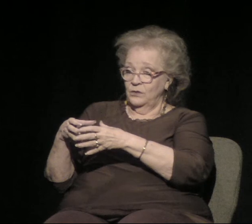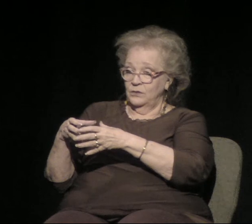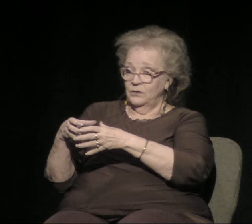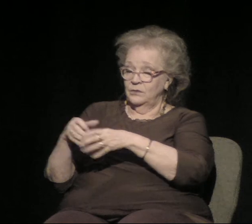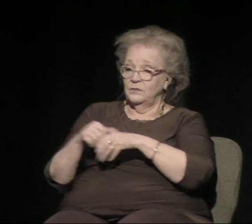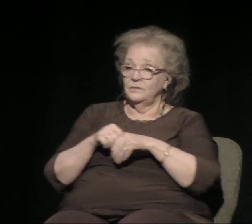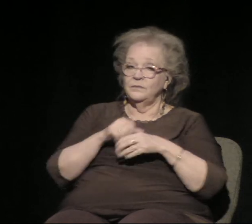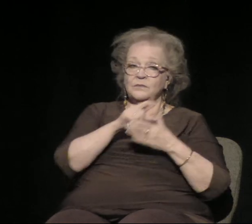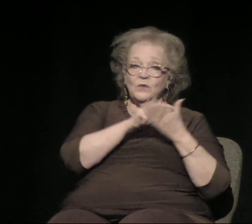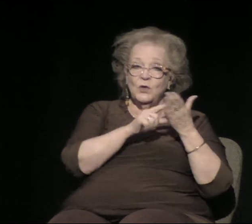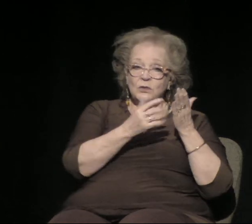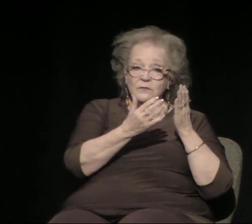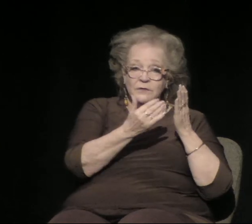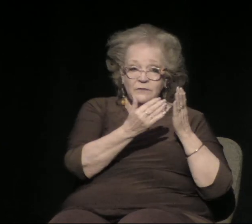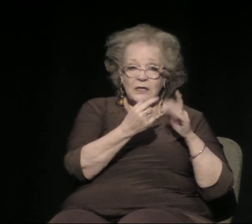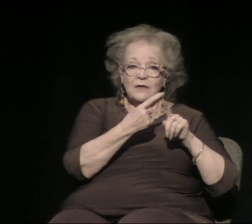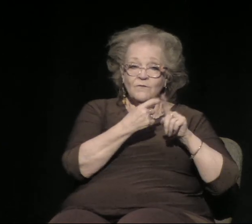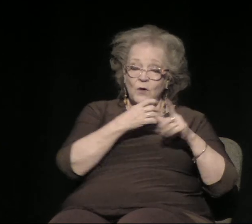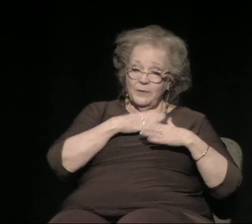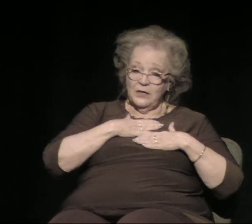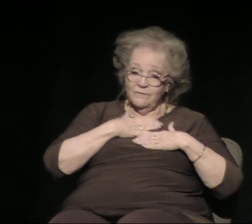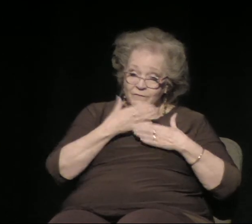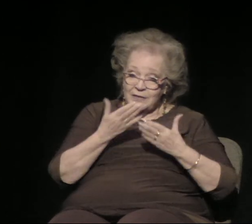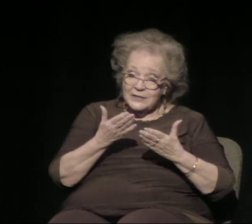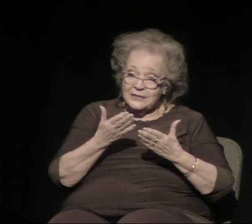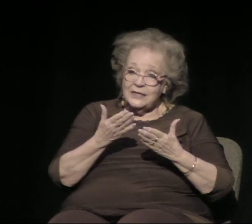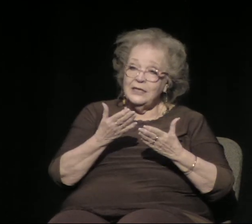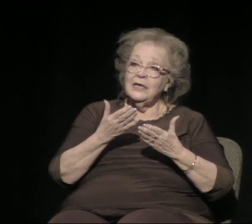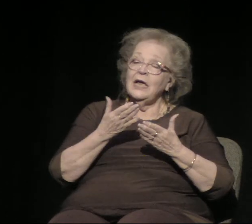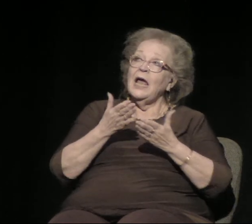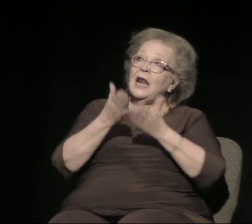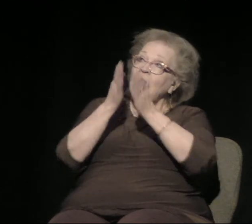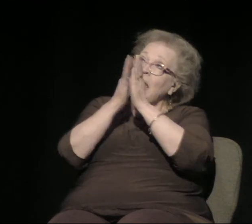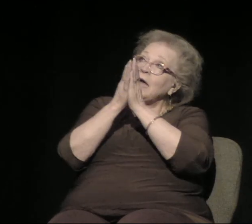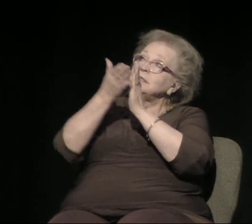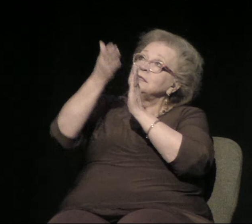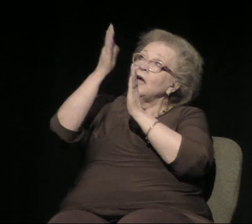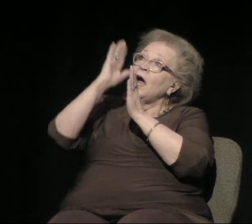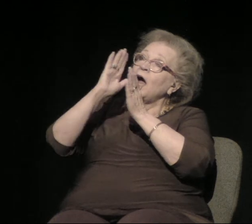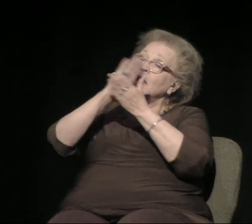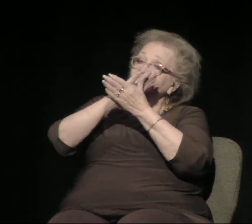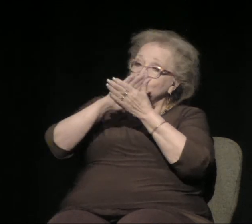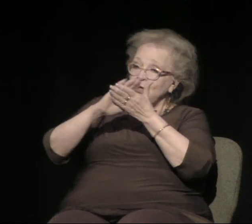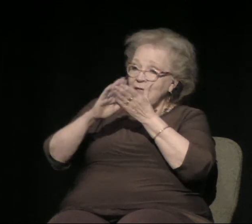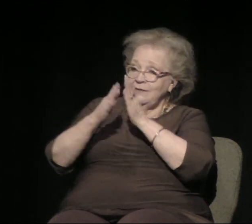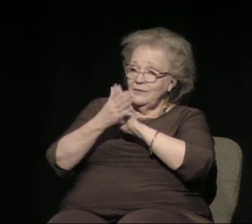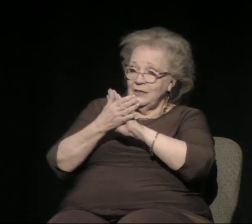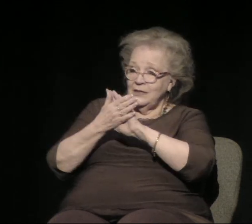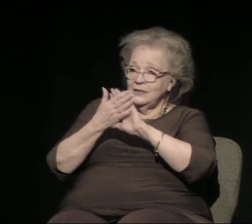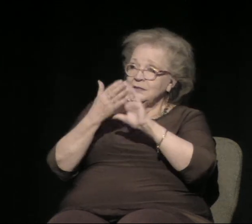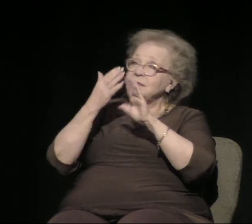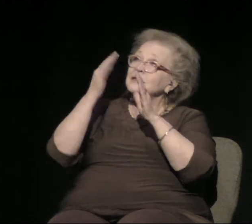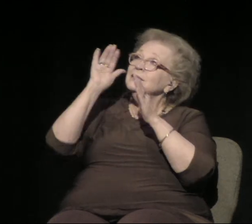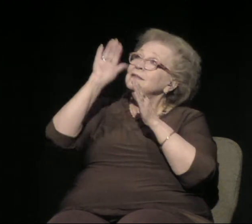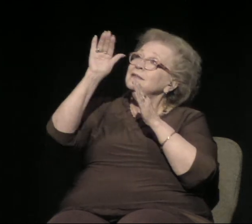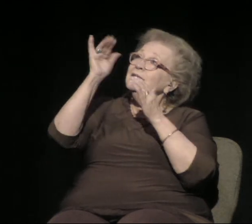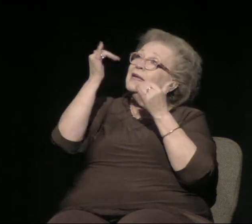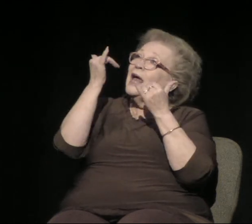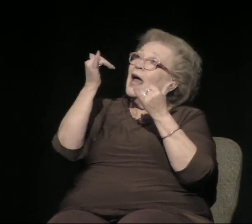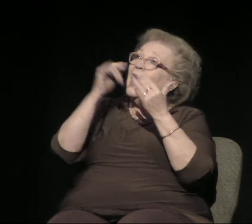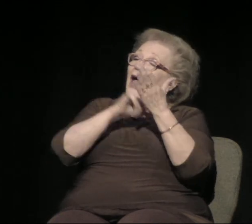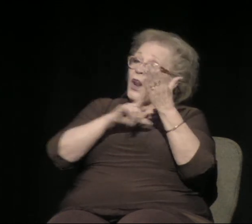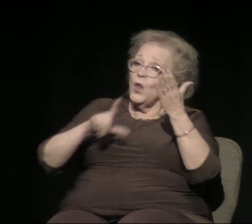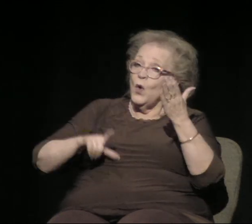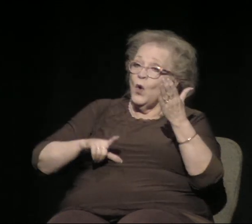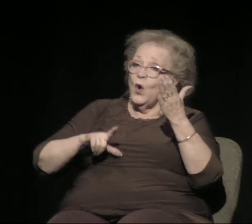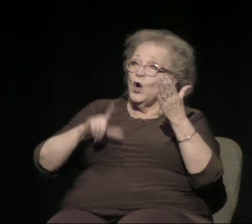bit. Daniel's going to move from confession and repentance to asking God for forgiveness and restoration. He says, now, Lord, our God, who